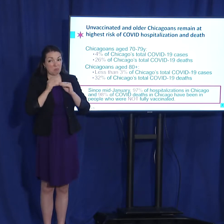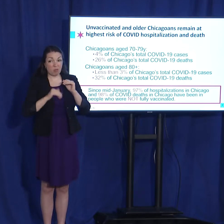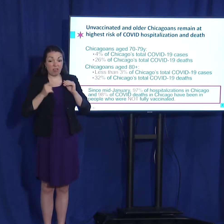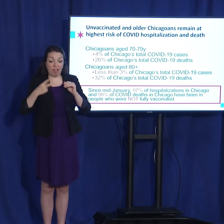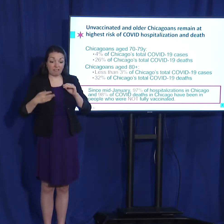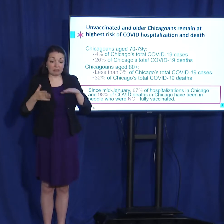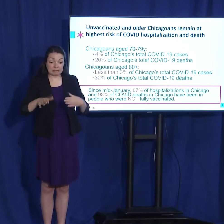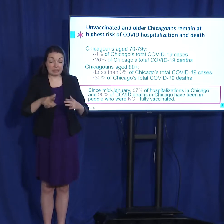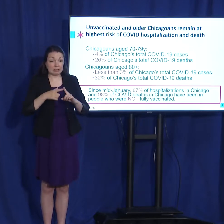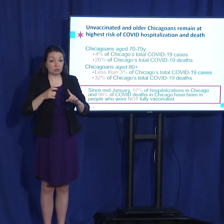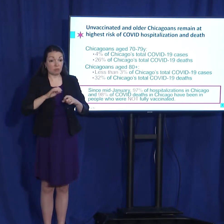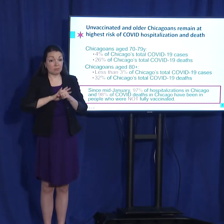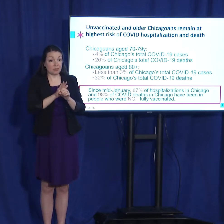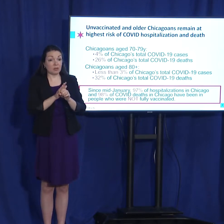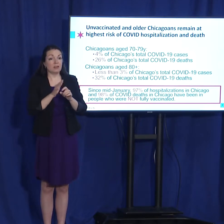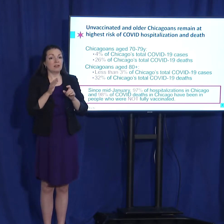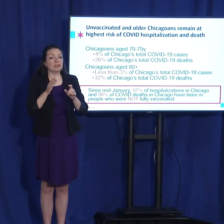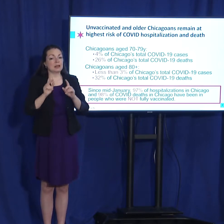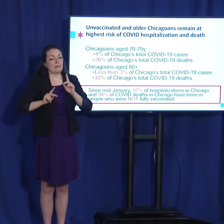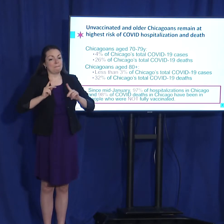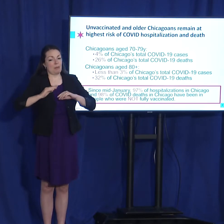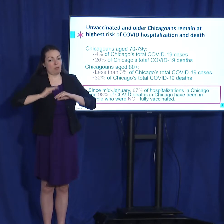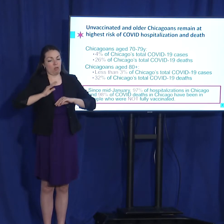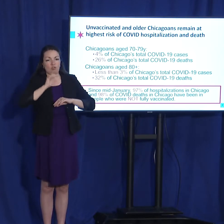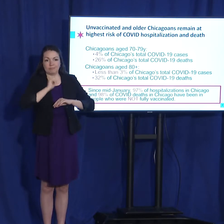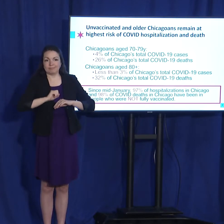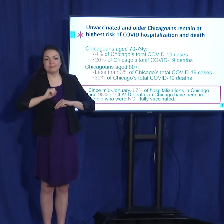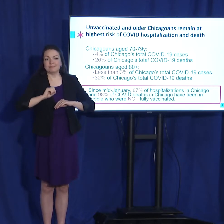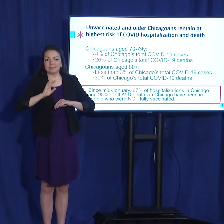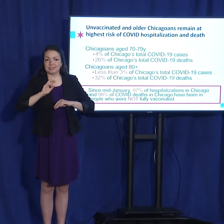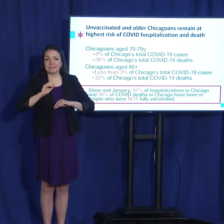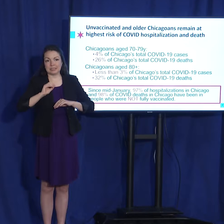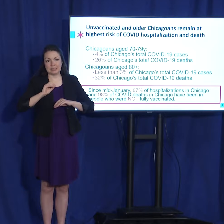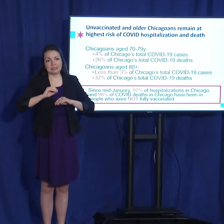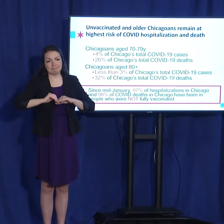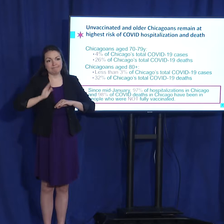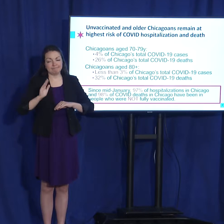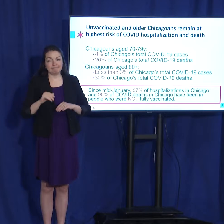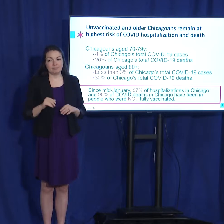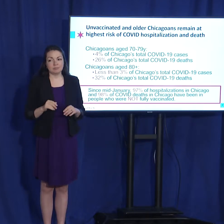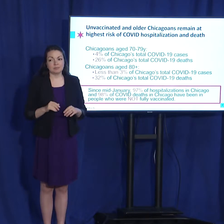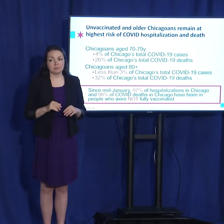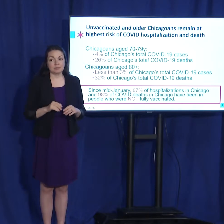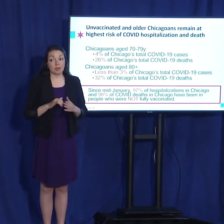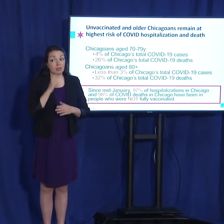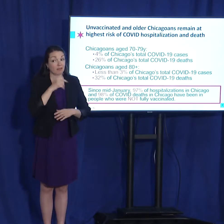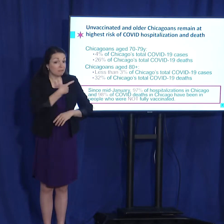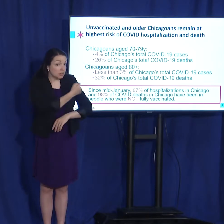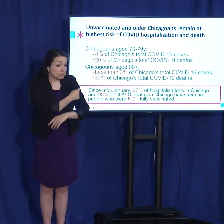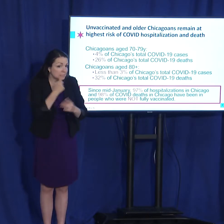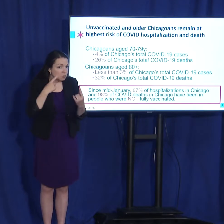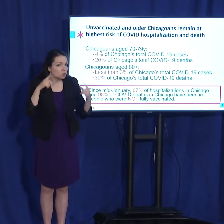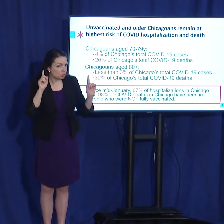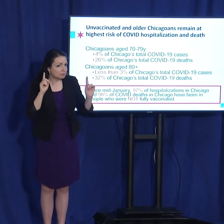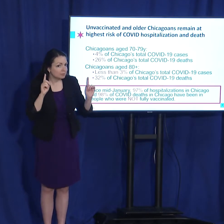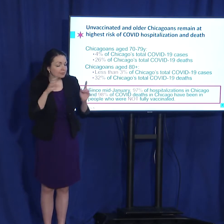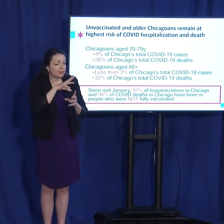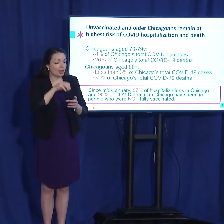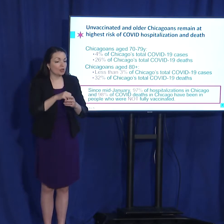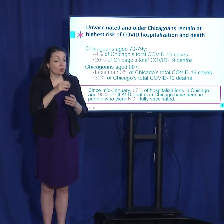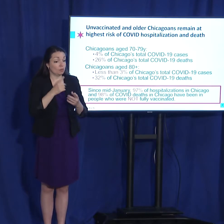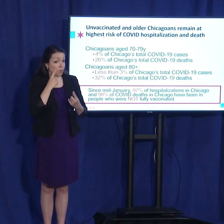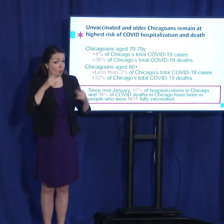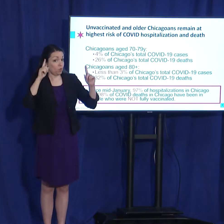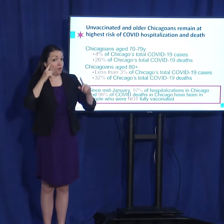from COVID-19, have been in people over the age of 70. And the vaccines work, including for older